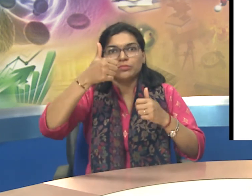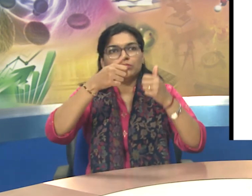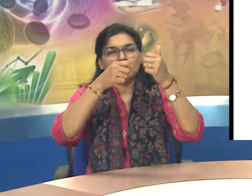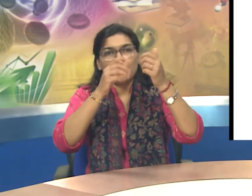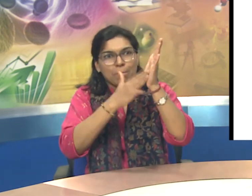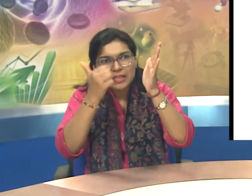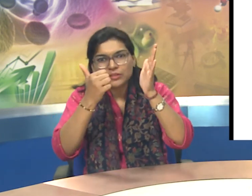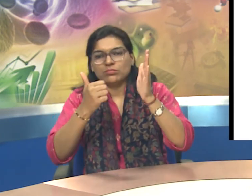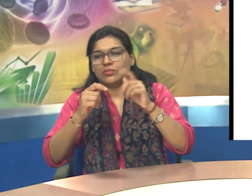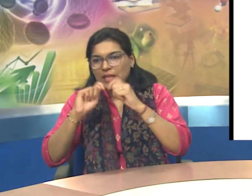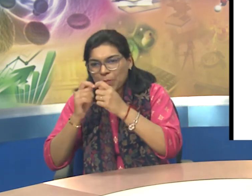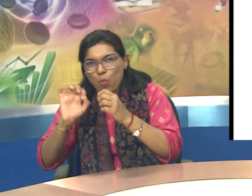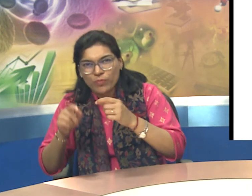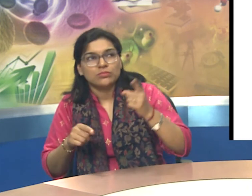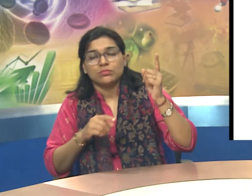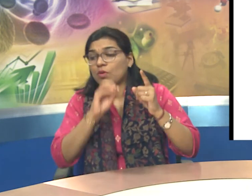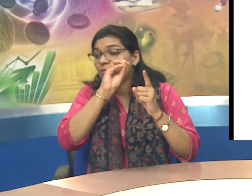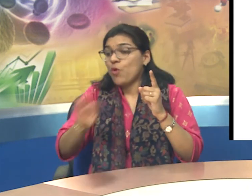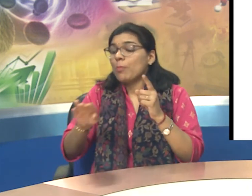complex organization structure.